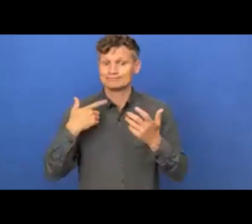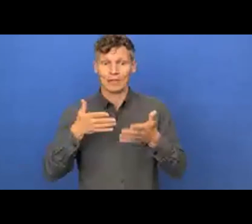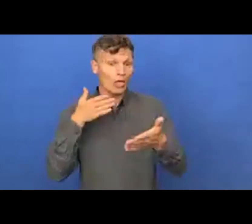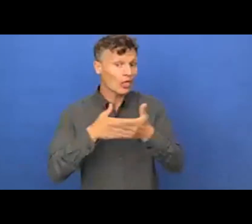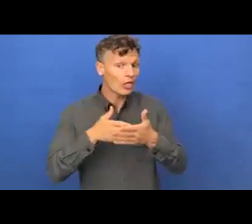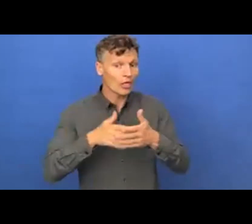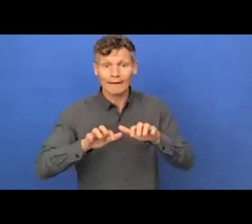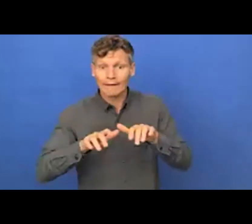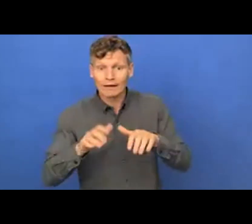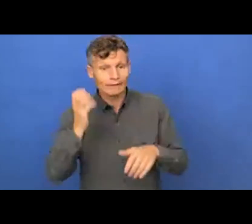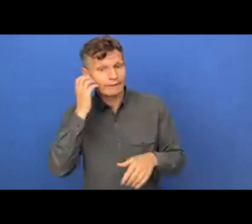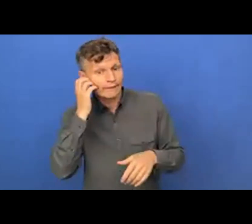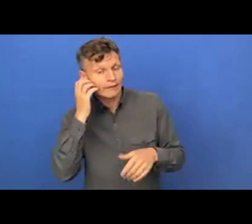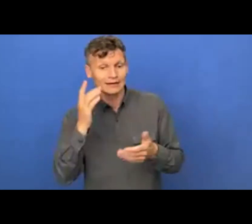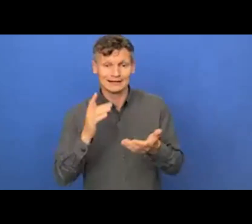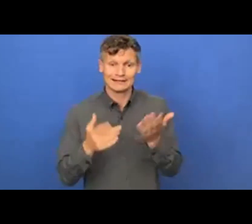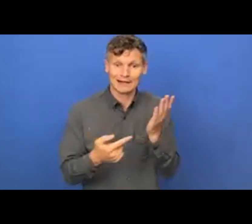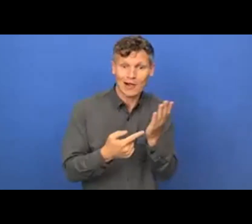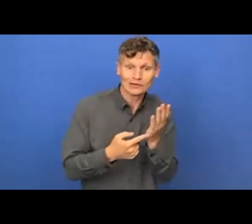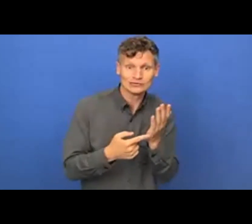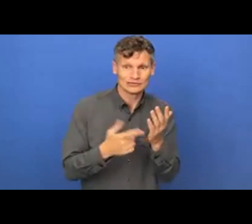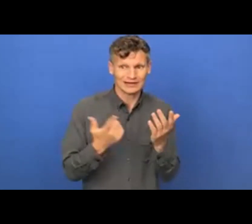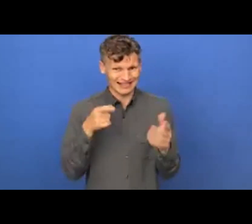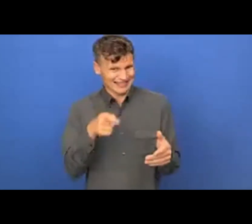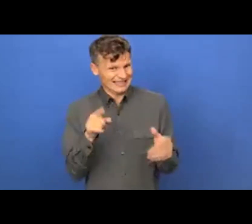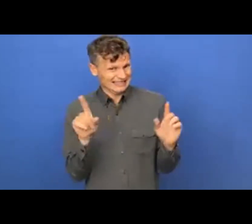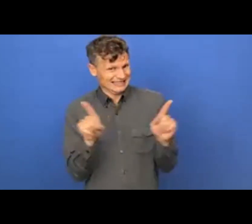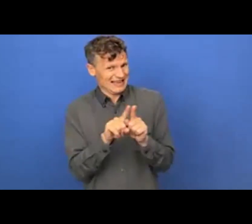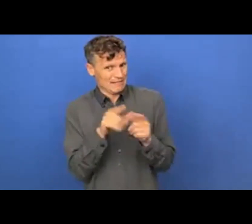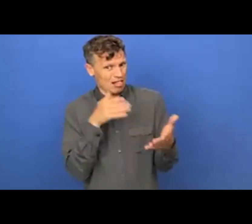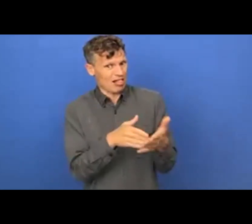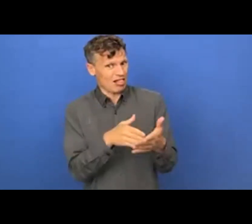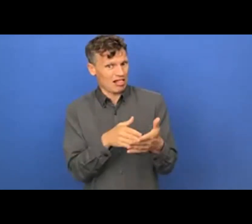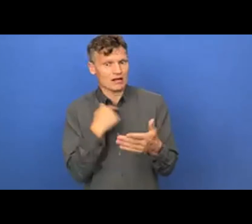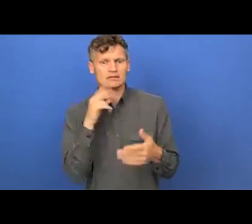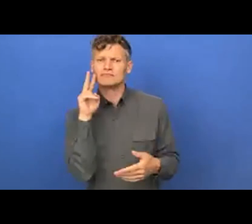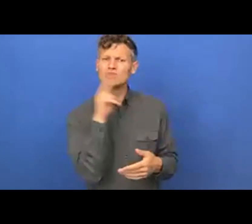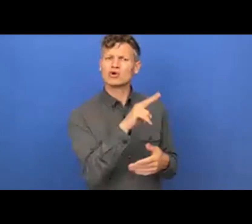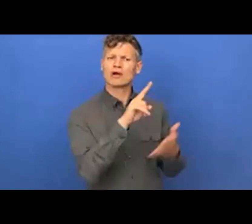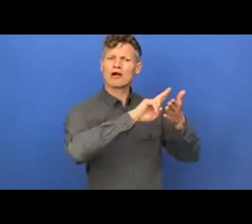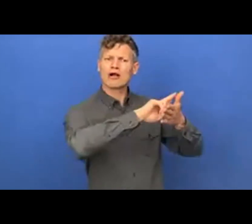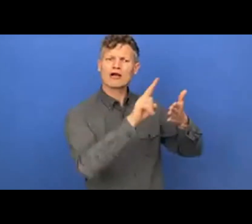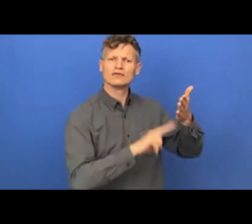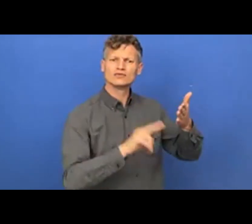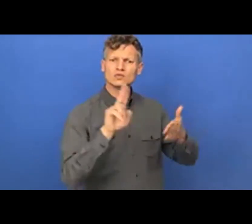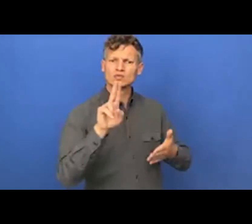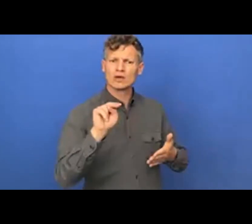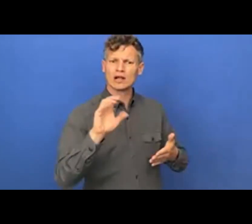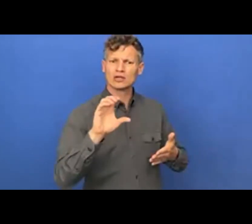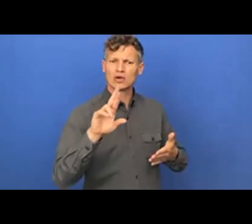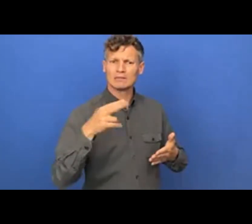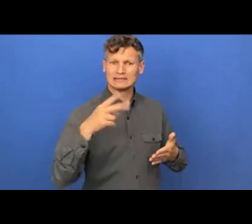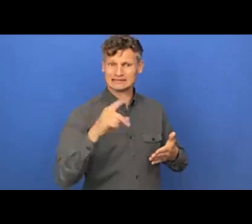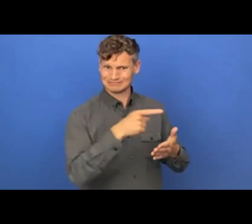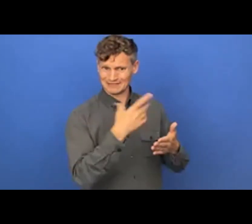of reasonable redress. When you look at the convention, which talks about discrimination based